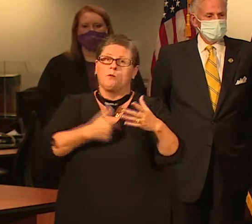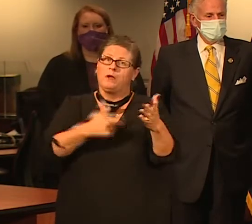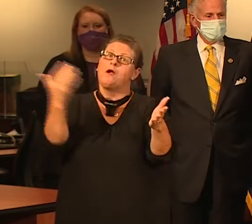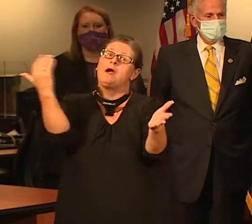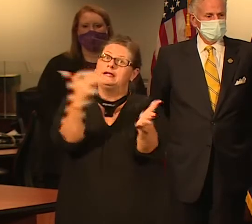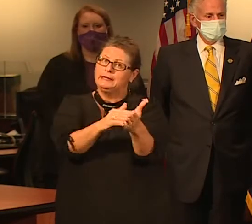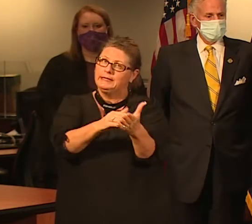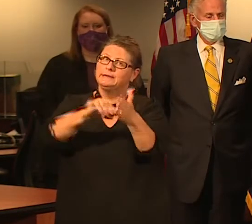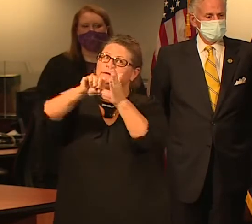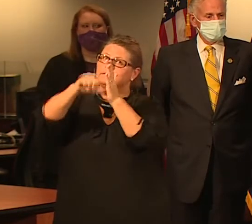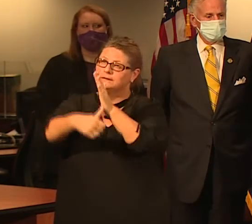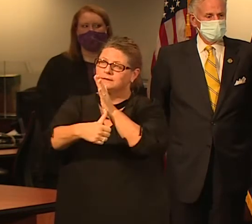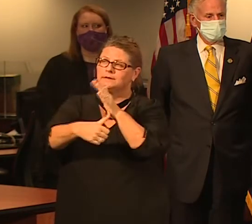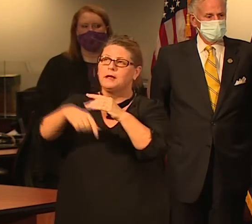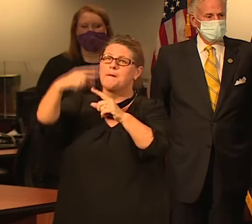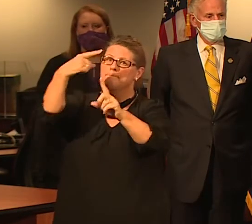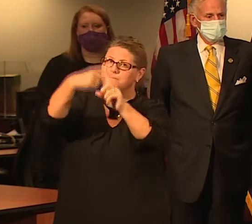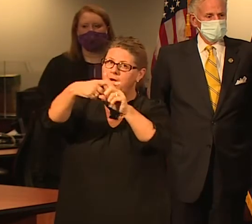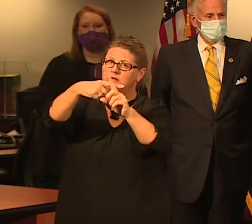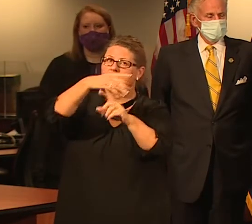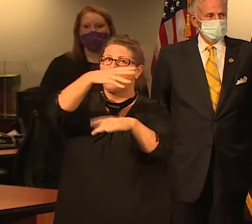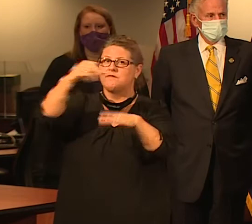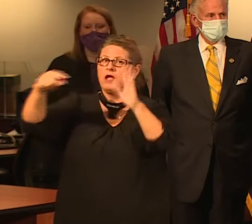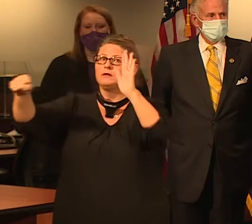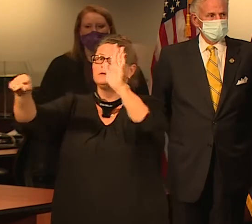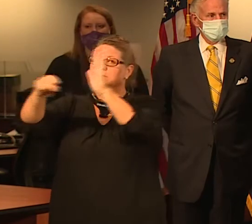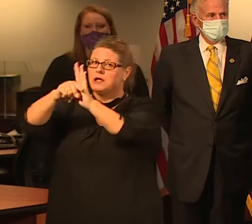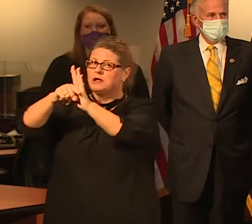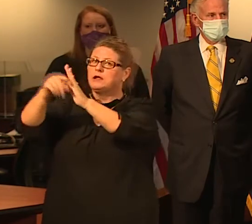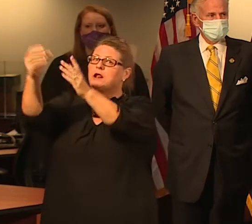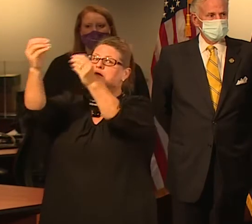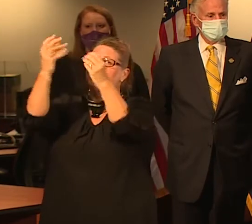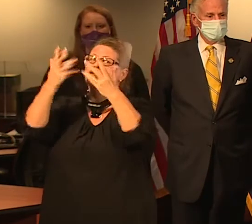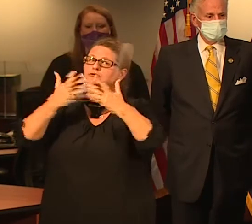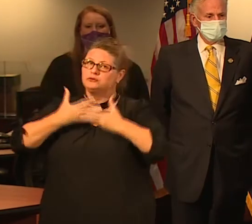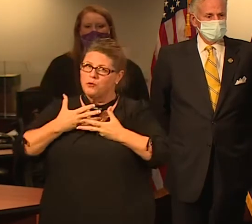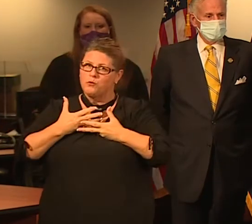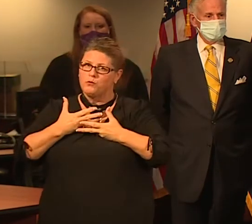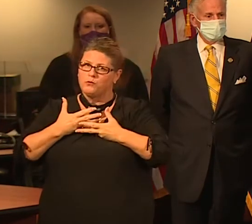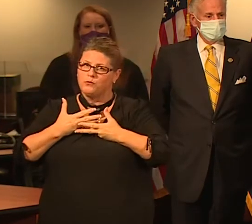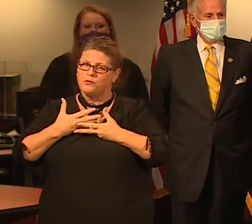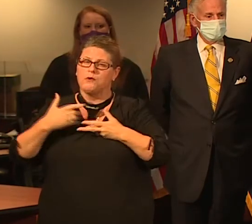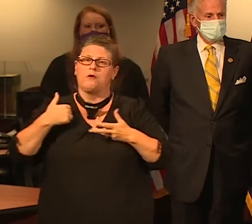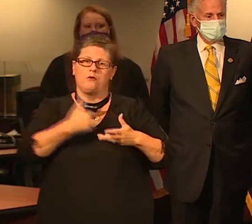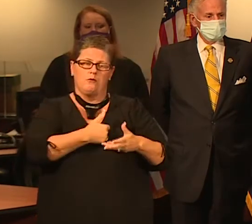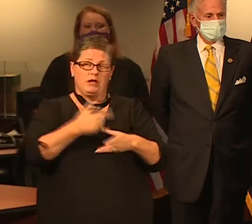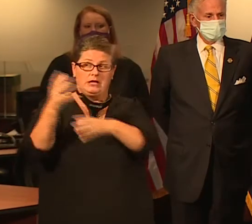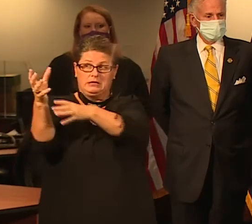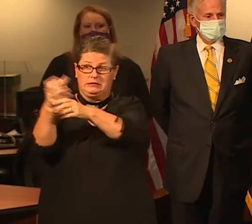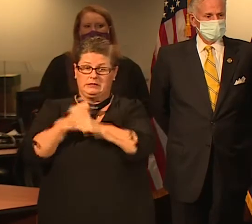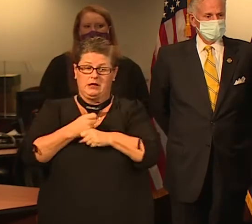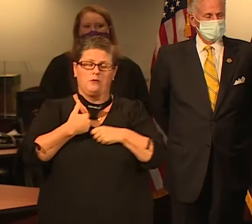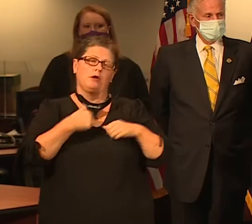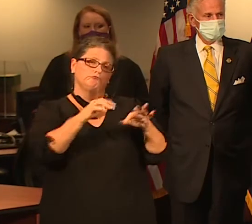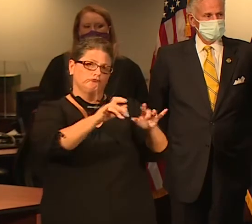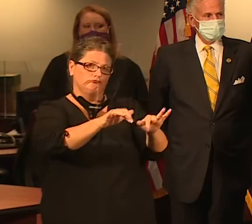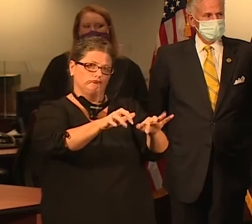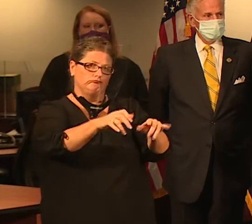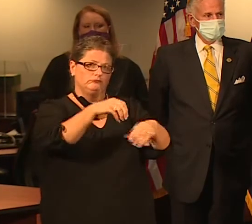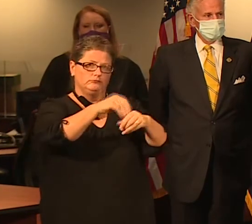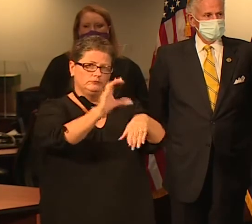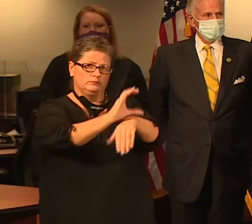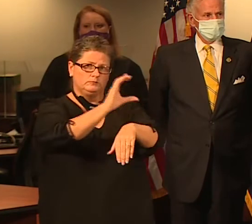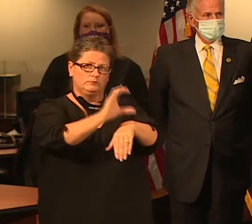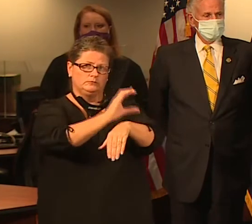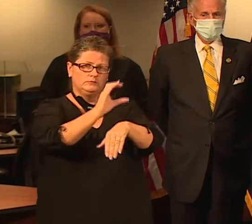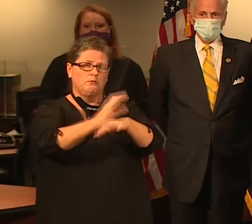negatives and positives are to be reported to DHEC, and those are being entered into the system when we get them, and so that should clear